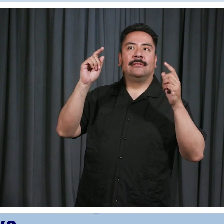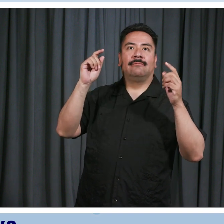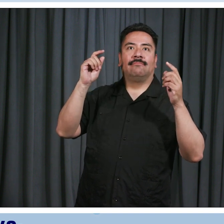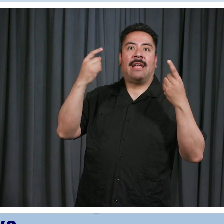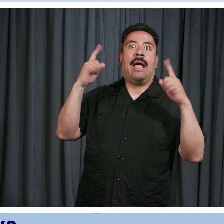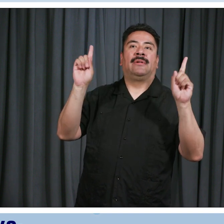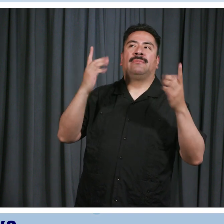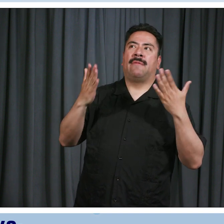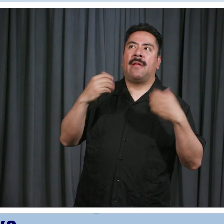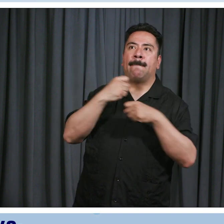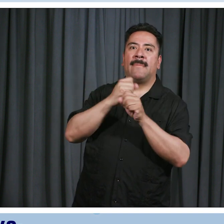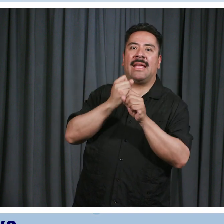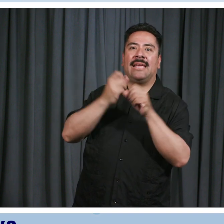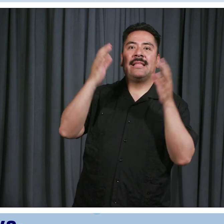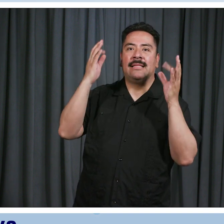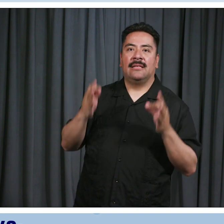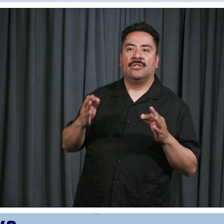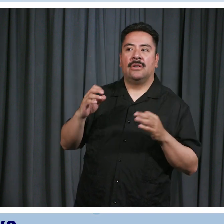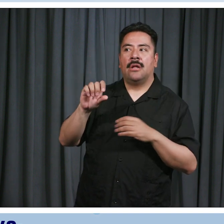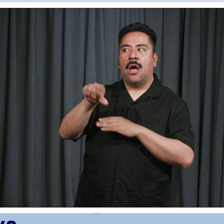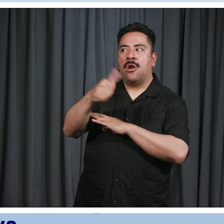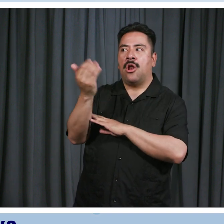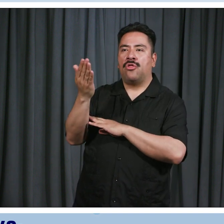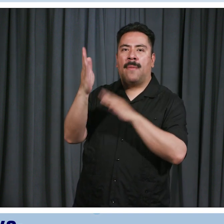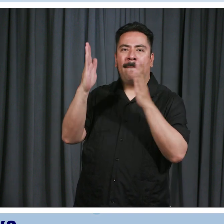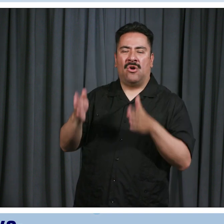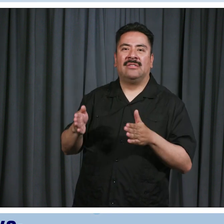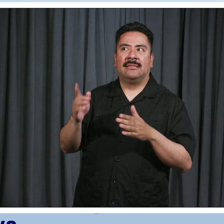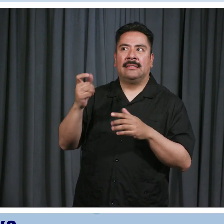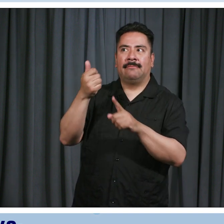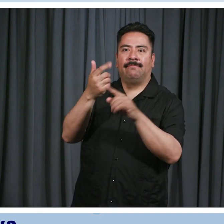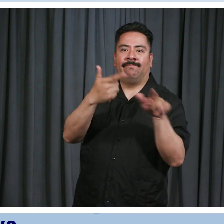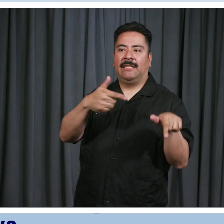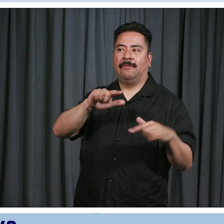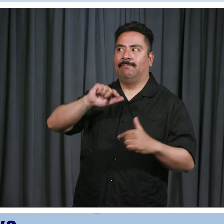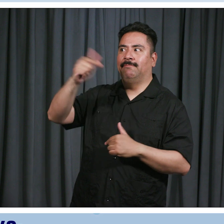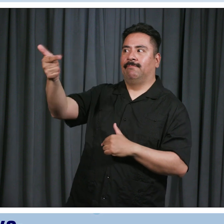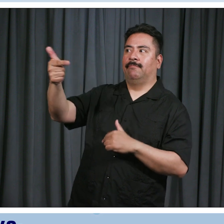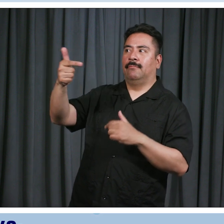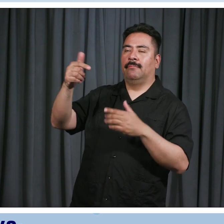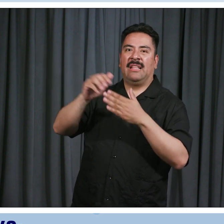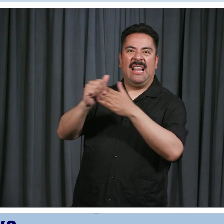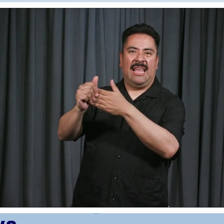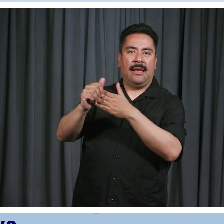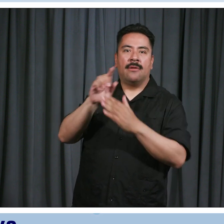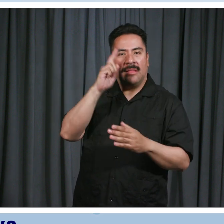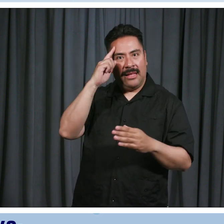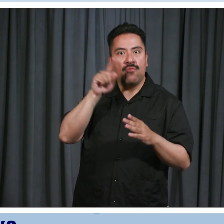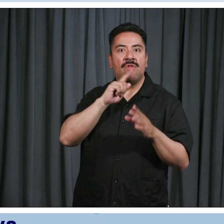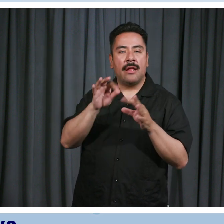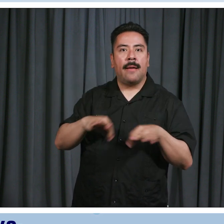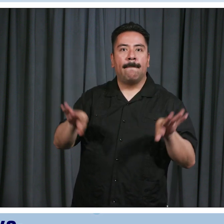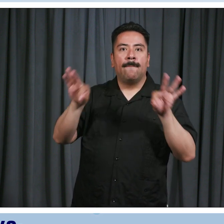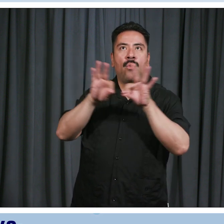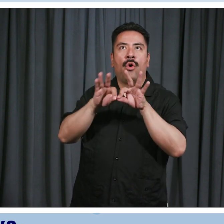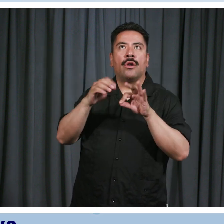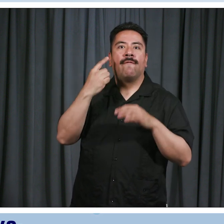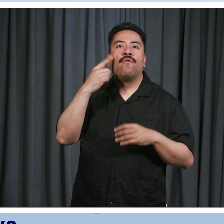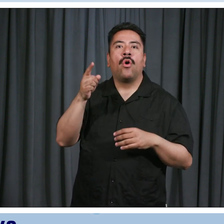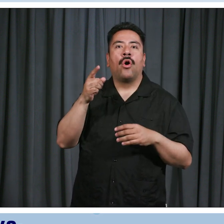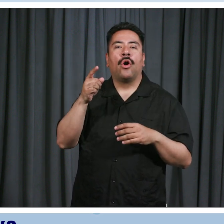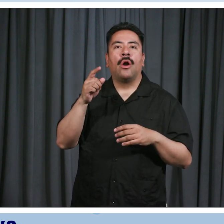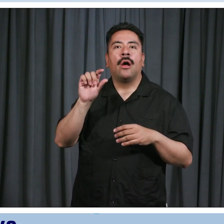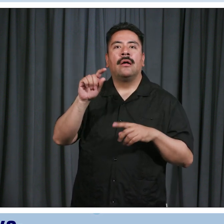decision that somebody else should lead. I think it's really important to know when it's important for like